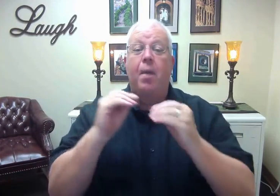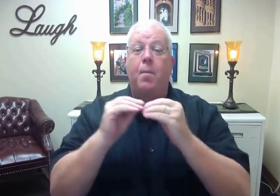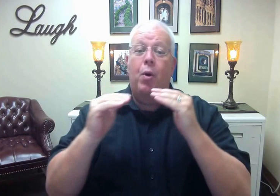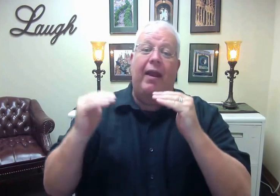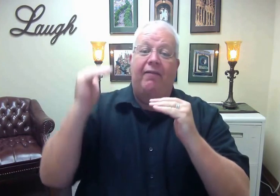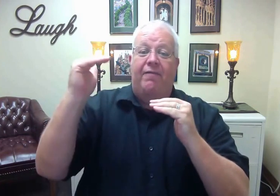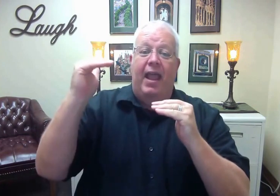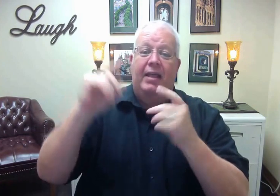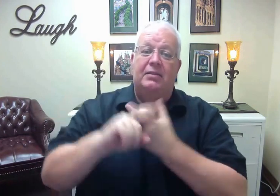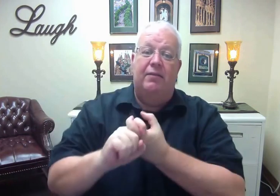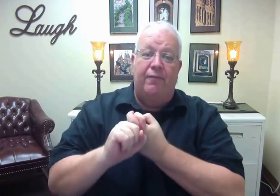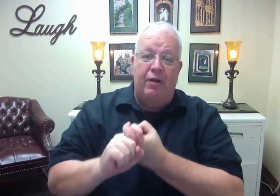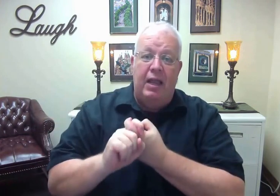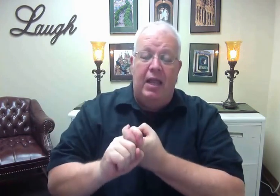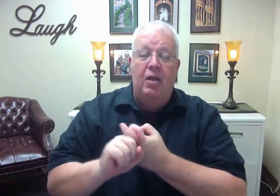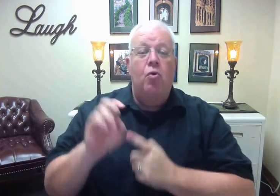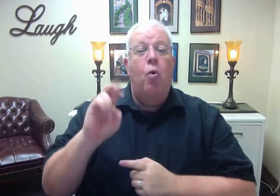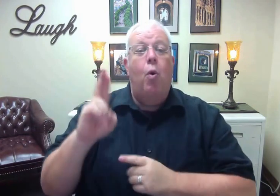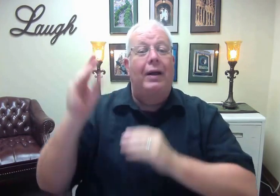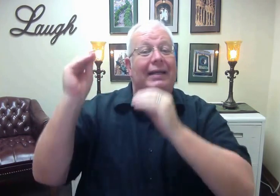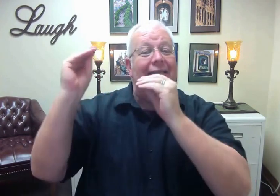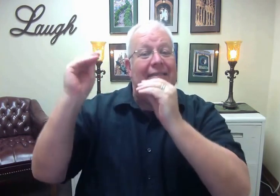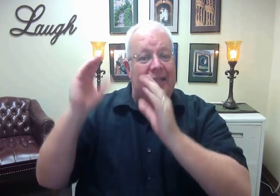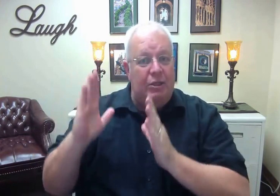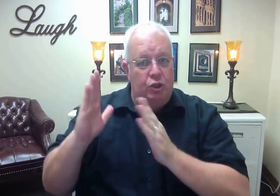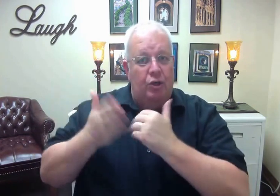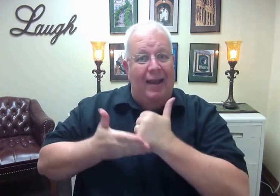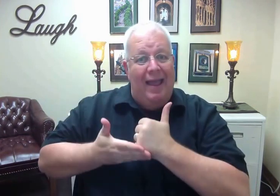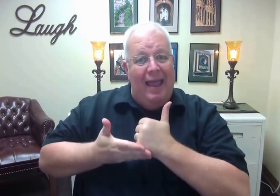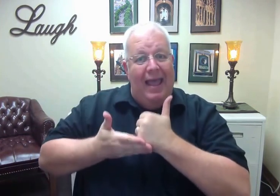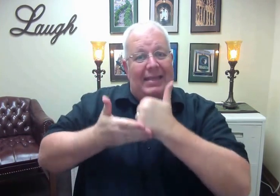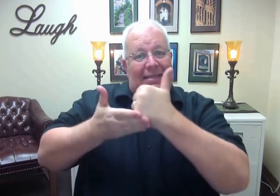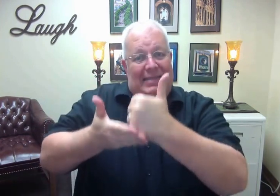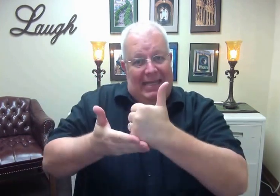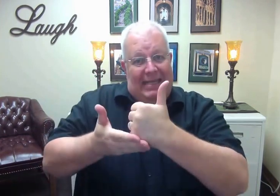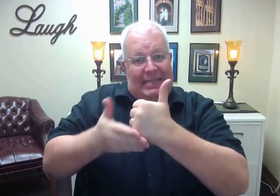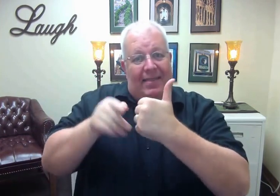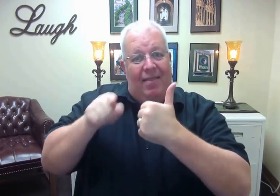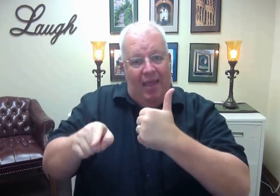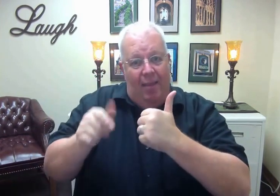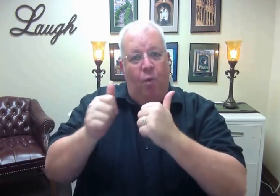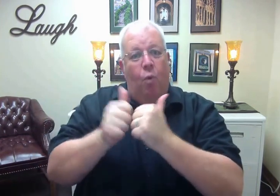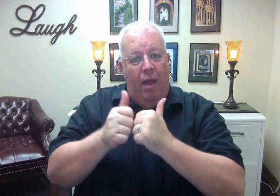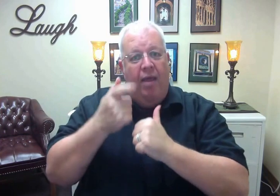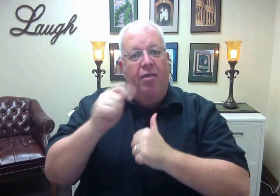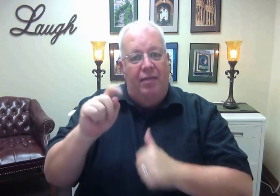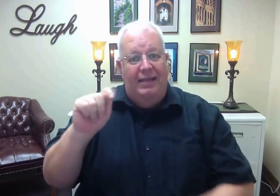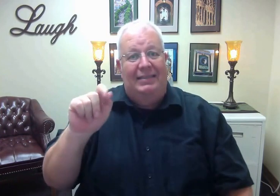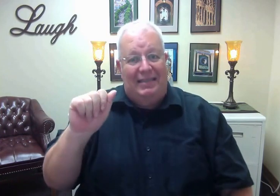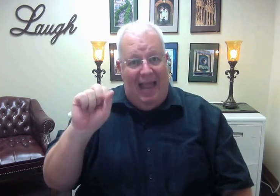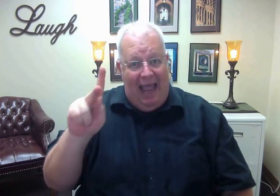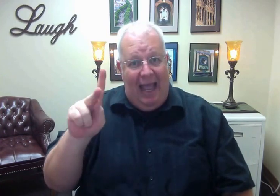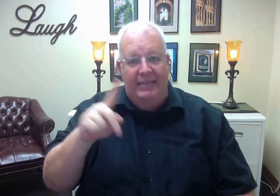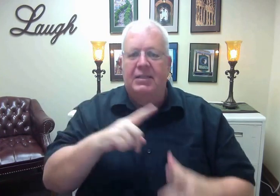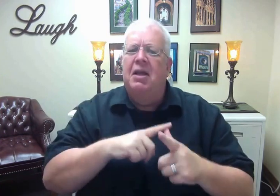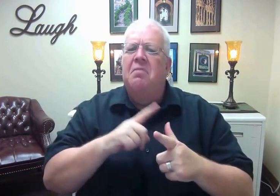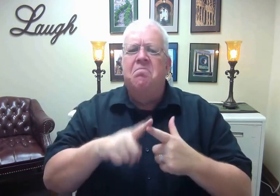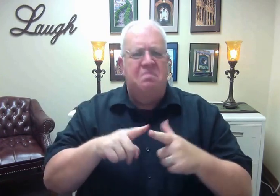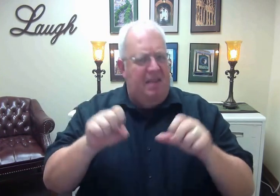If a more advanced friend or a teacher assists them with the task, then they